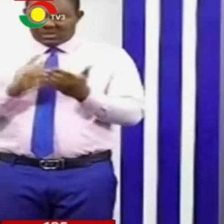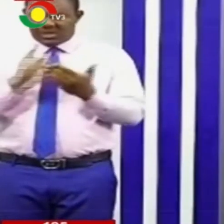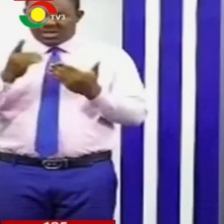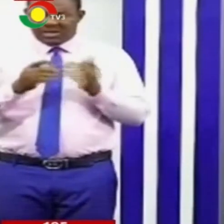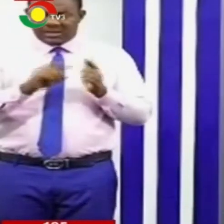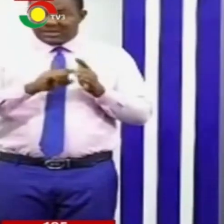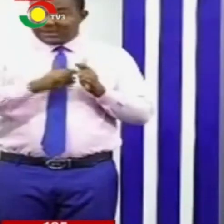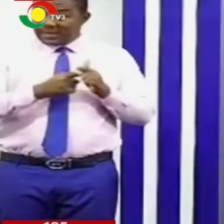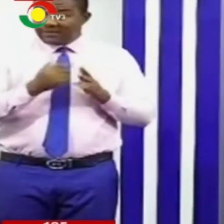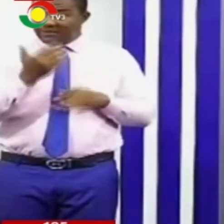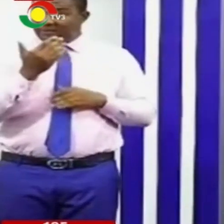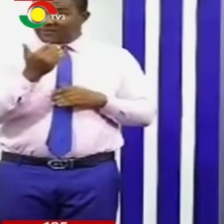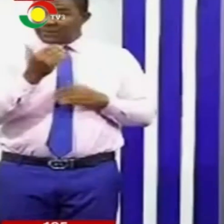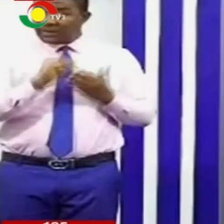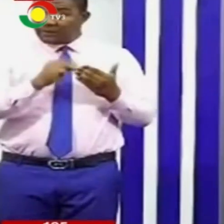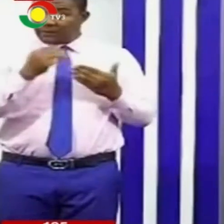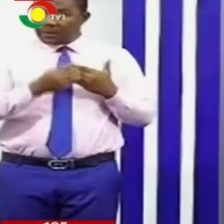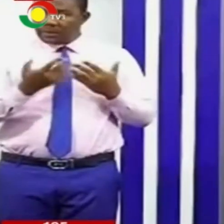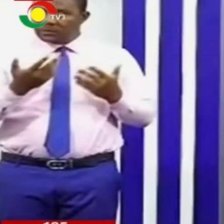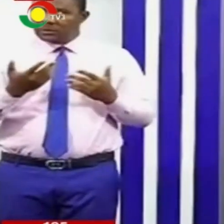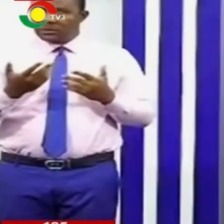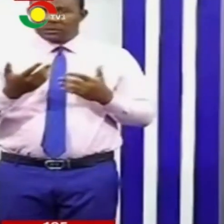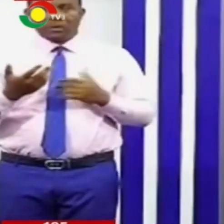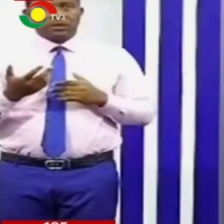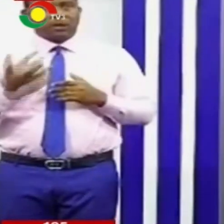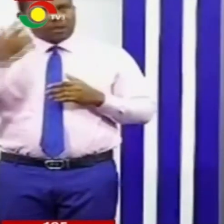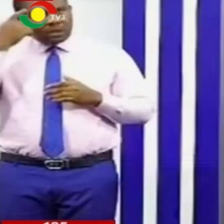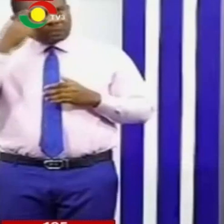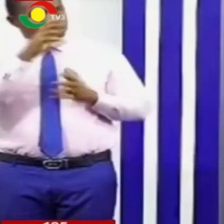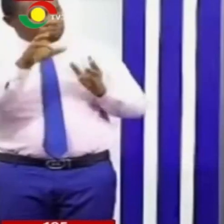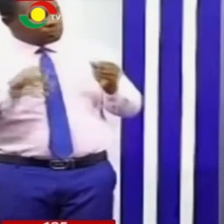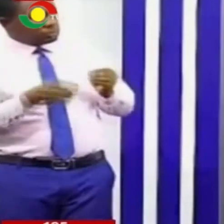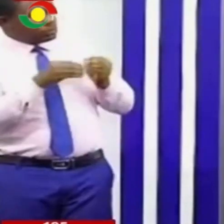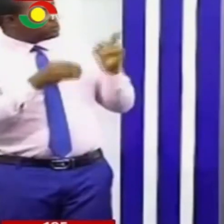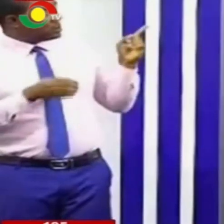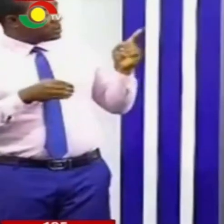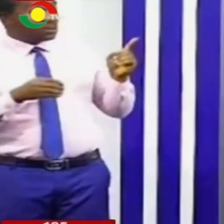who now understand that they will form part of this, you are encouraged to call